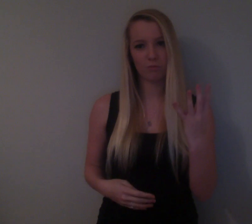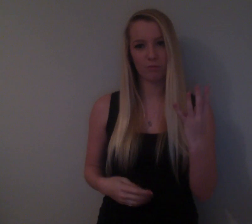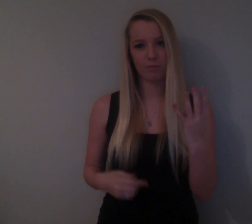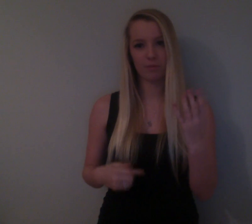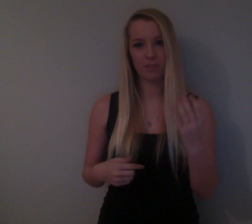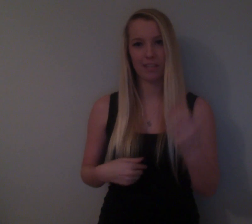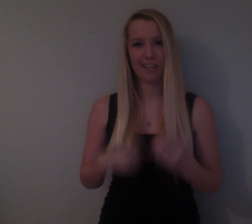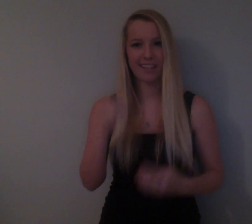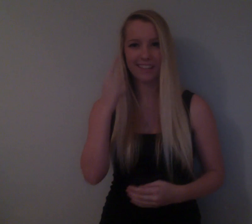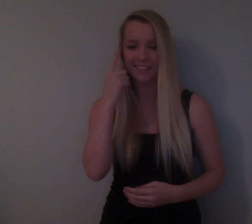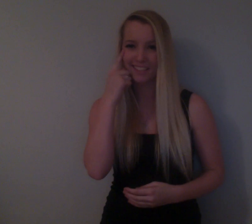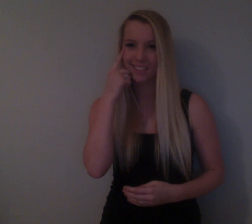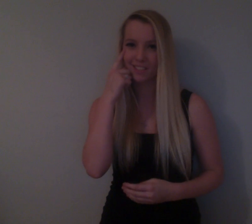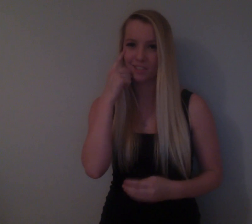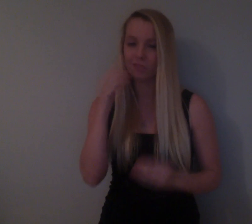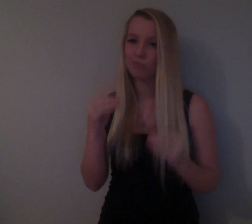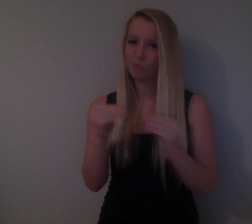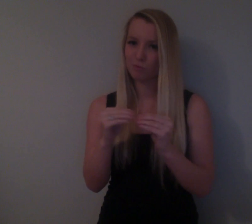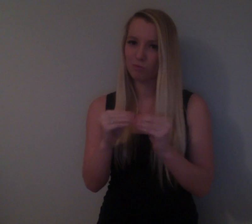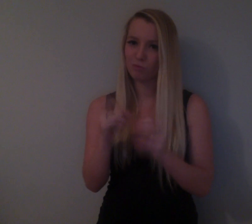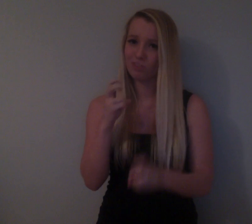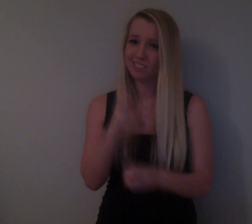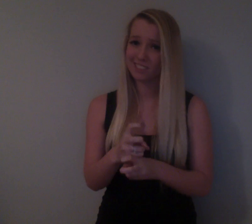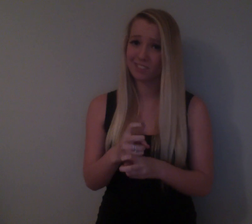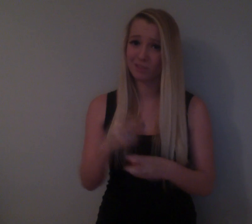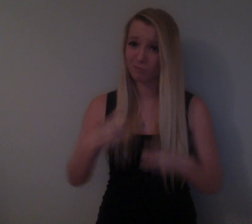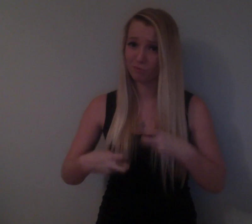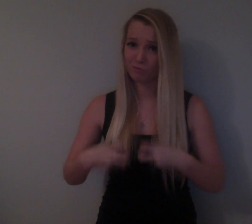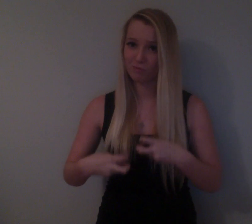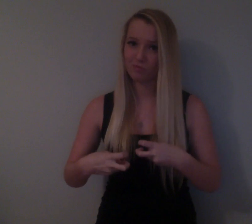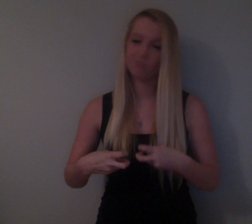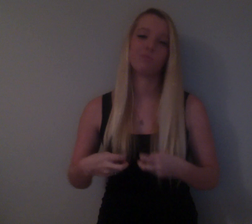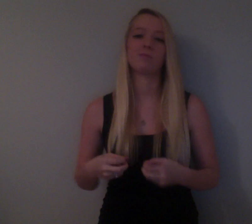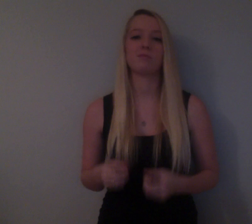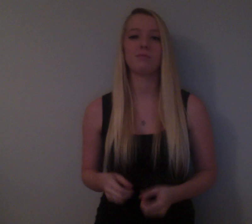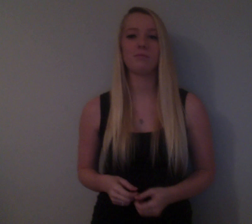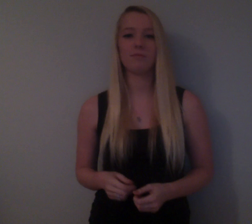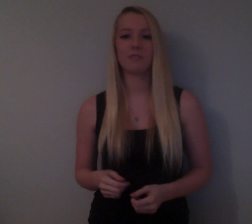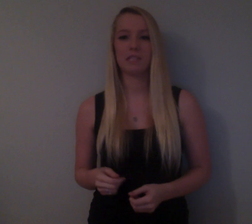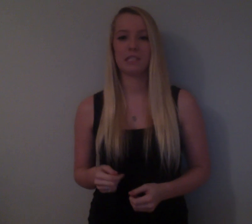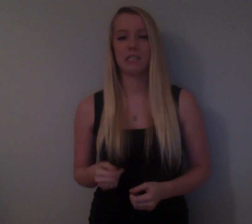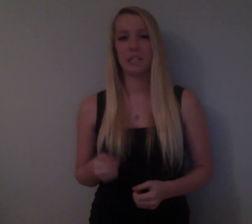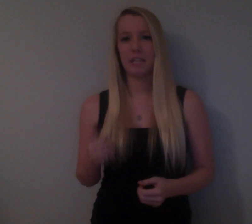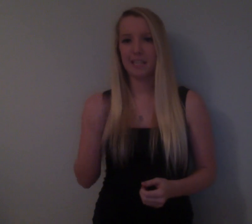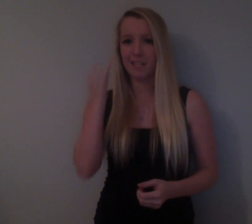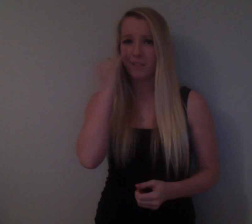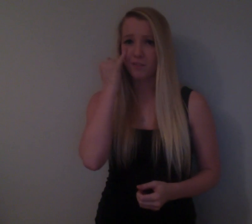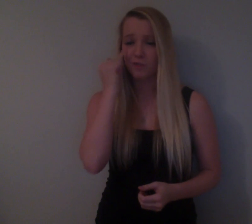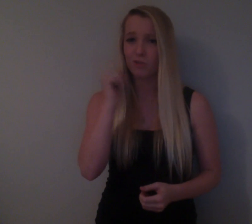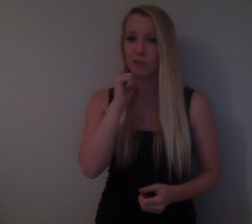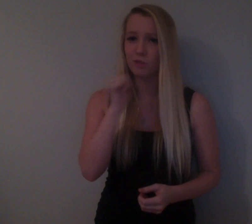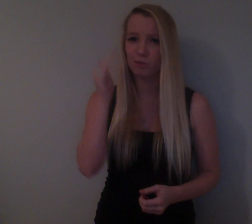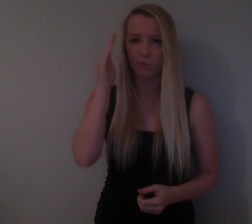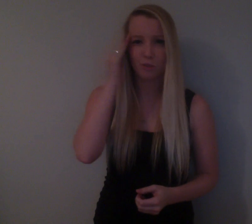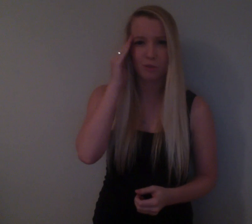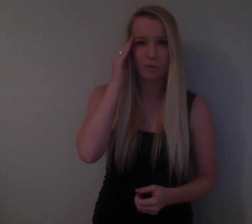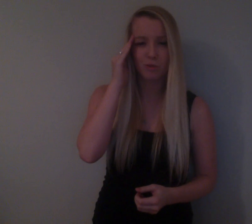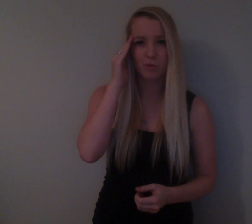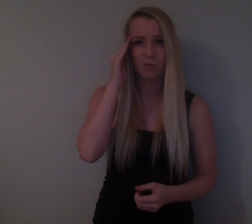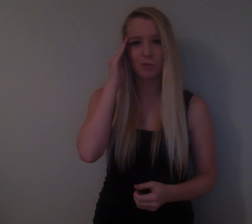more difficult problem. Well, let's stick with the avocados. And in case you don't know what an avocado is, it's actually a very delicious